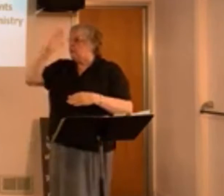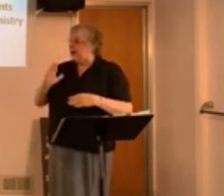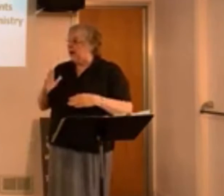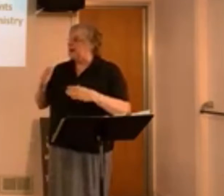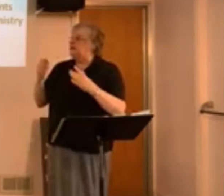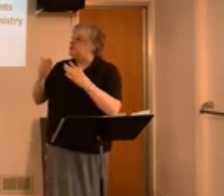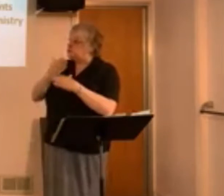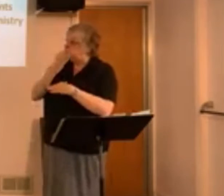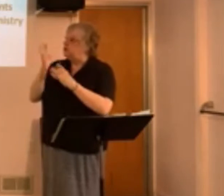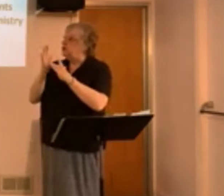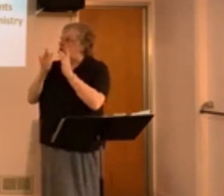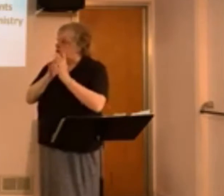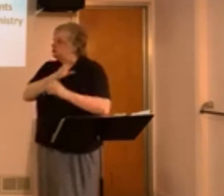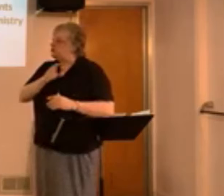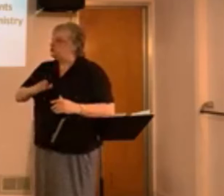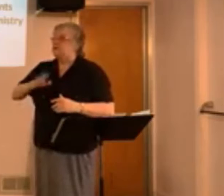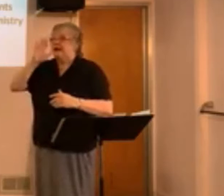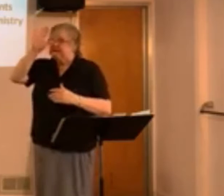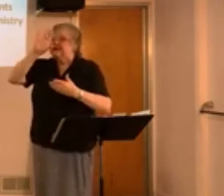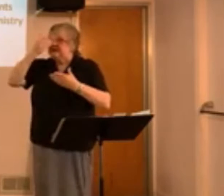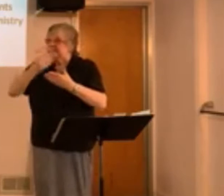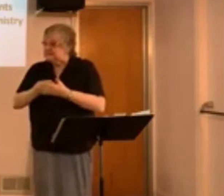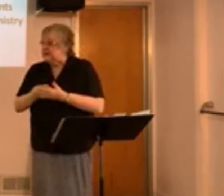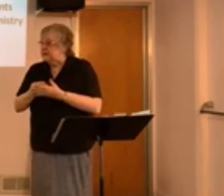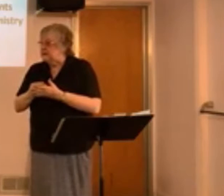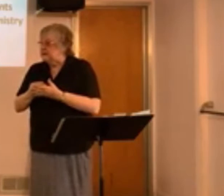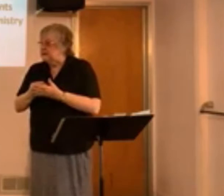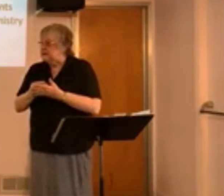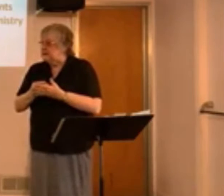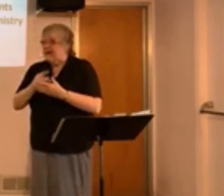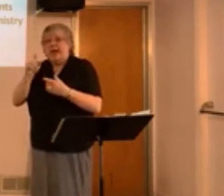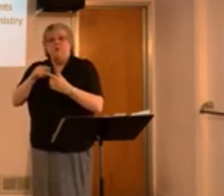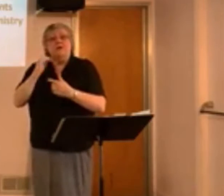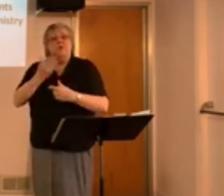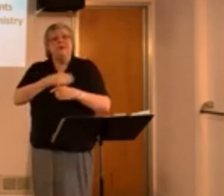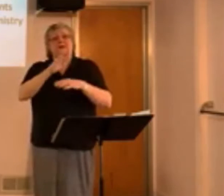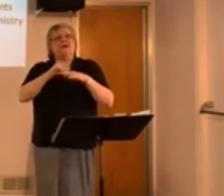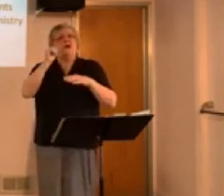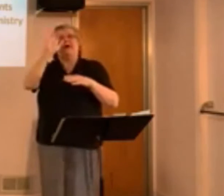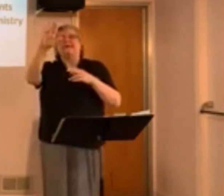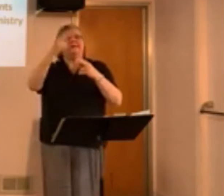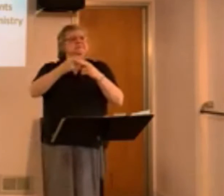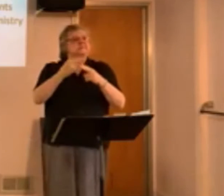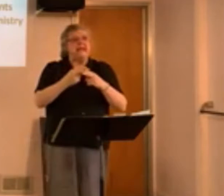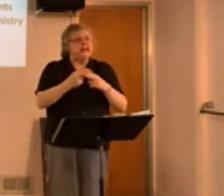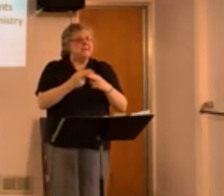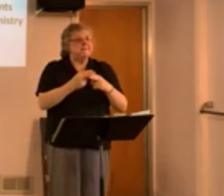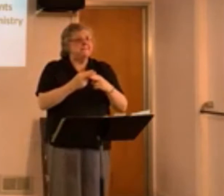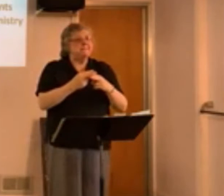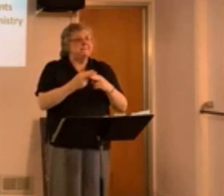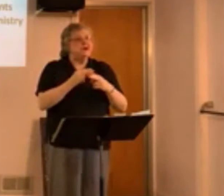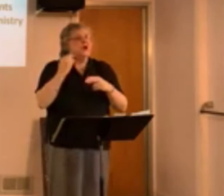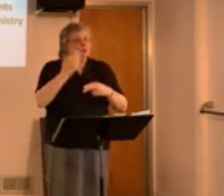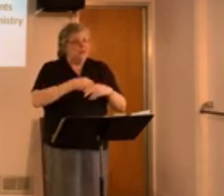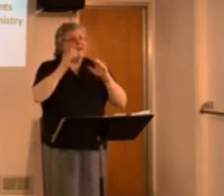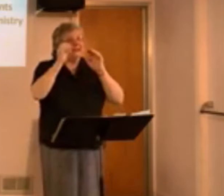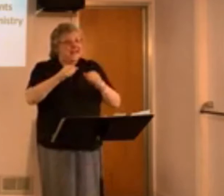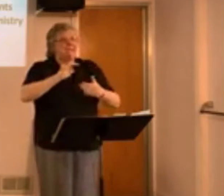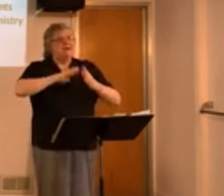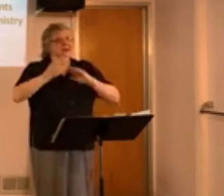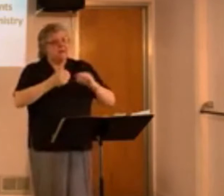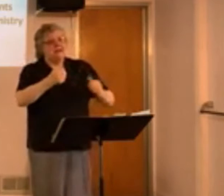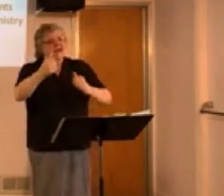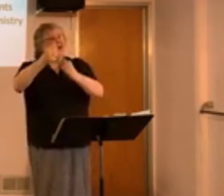through Jesus Christ. And when we call on the name of the Lord Jesus Christ, we can become